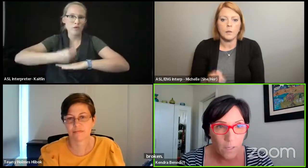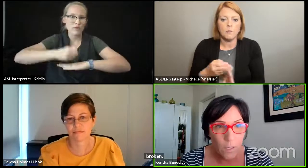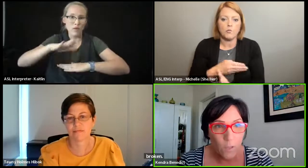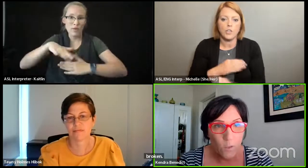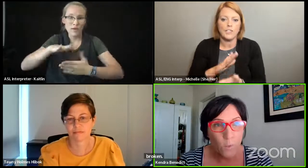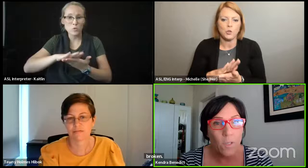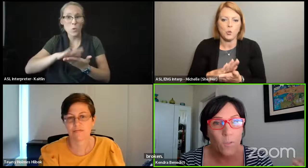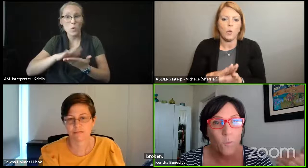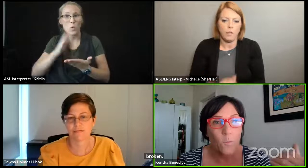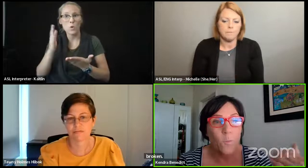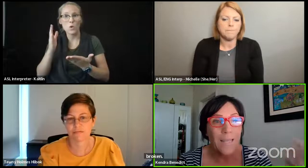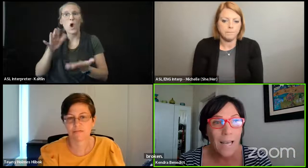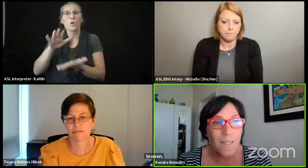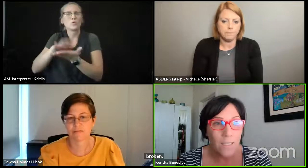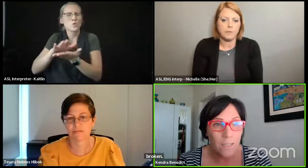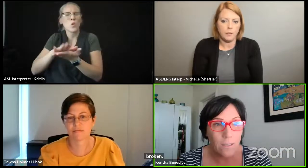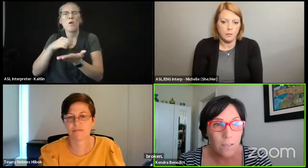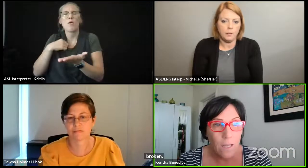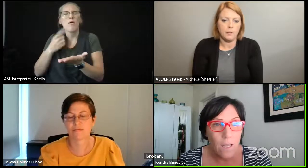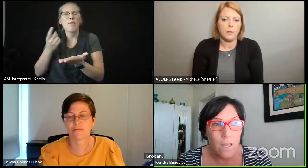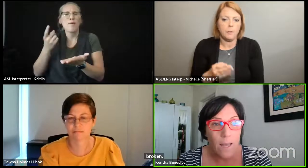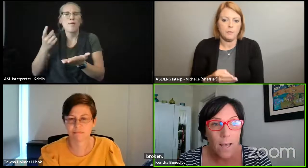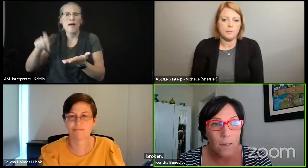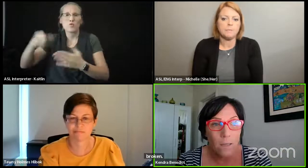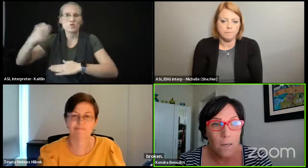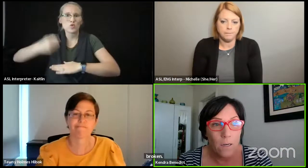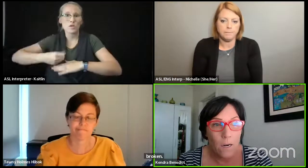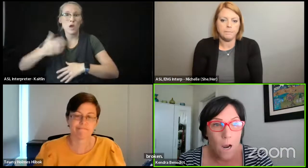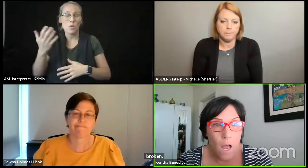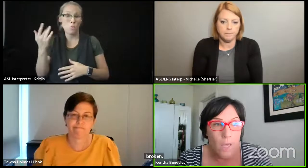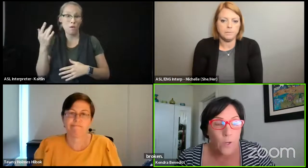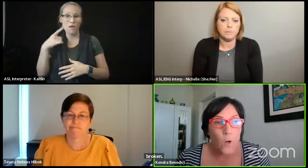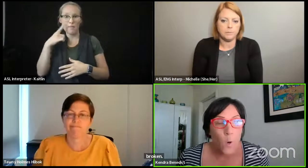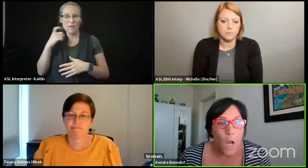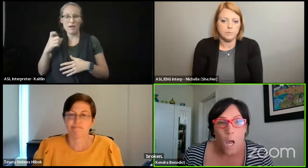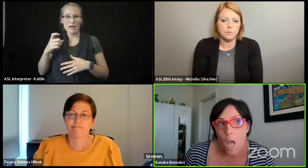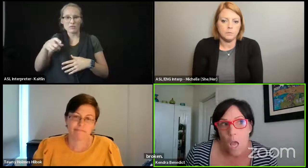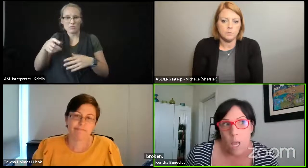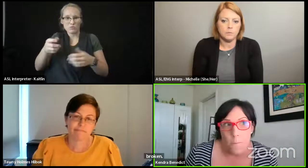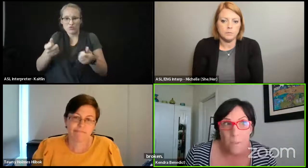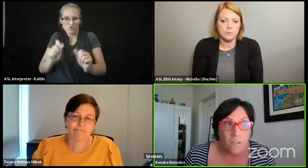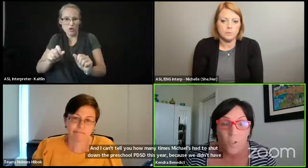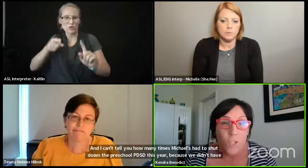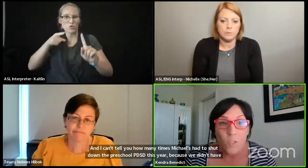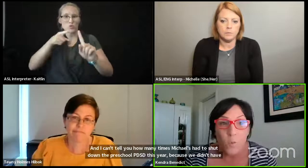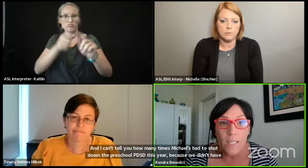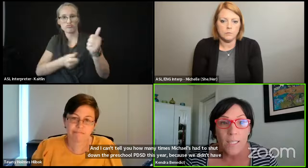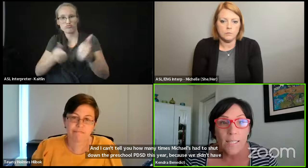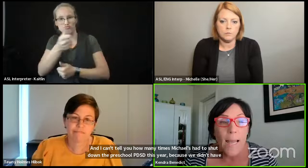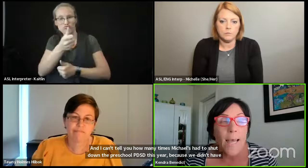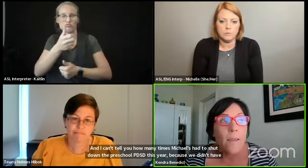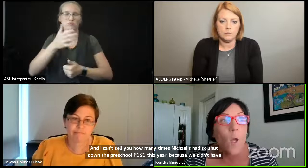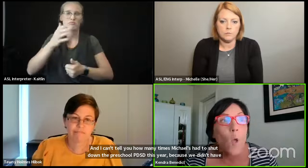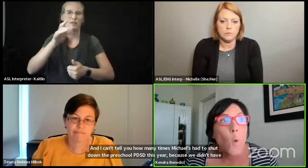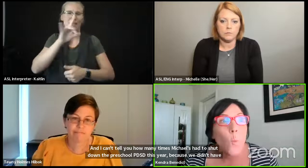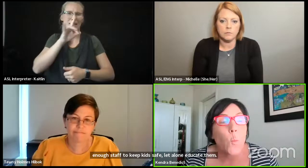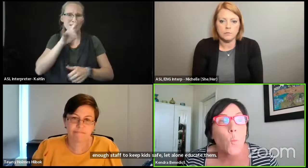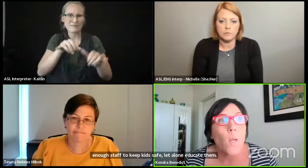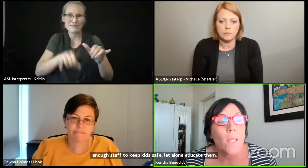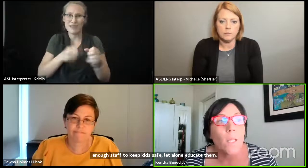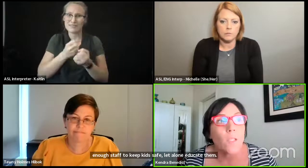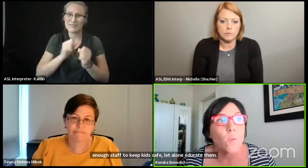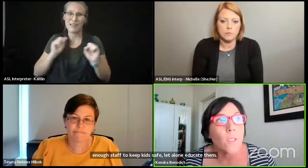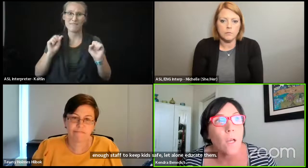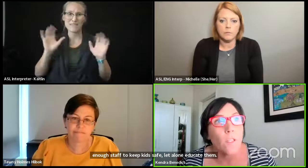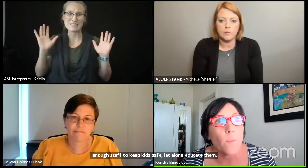them. So these are realities that, you know, it's just what it is. And